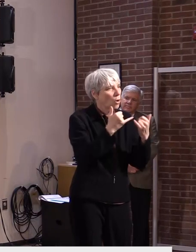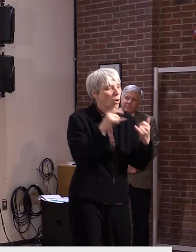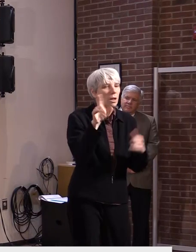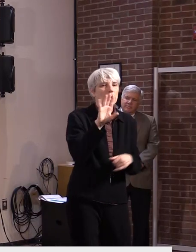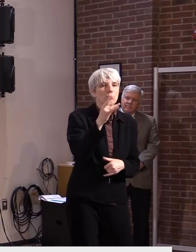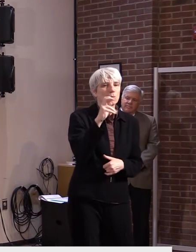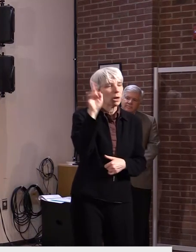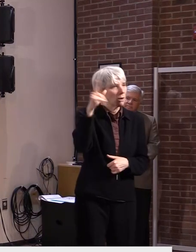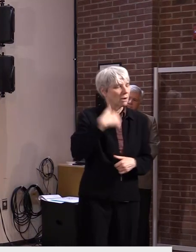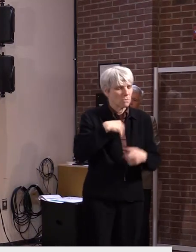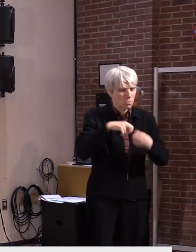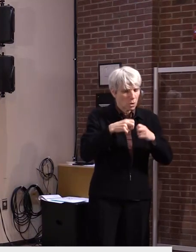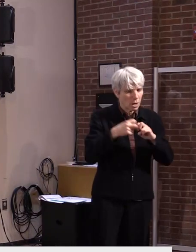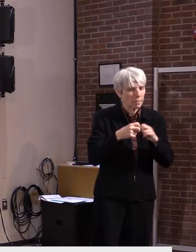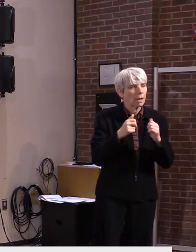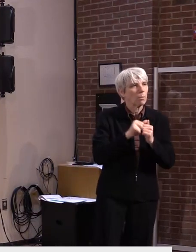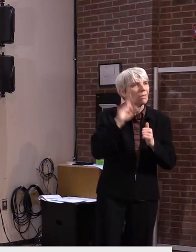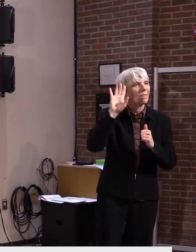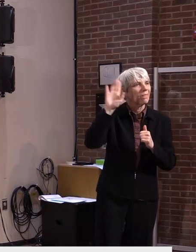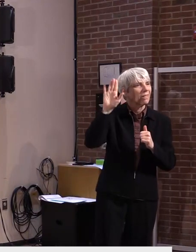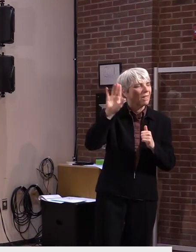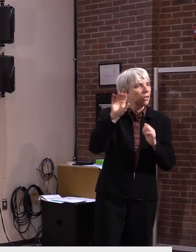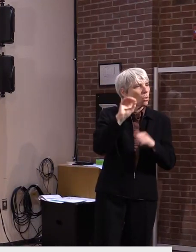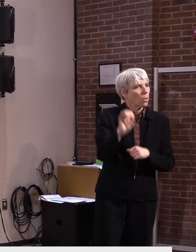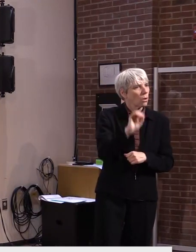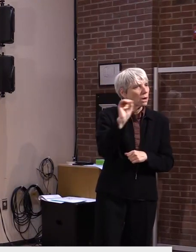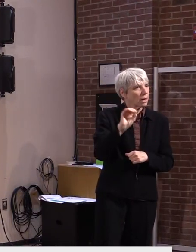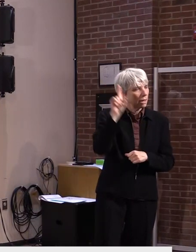and some of their Test to Stay. They're trying to set it up.